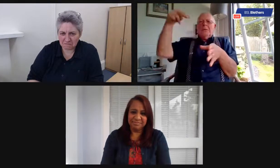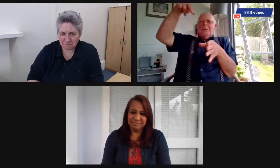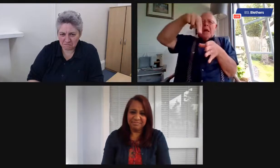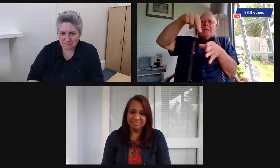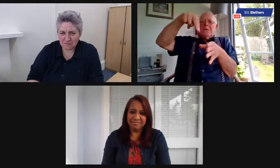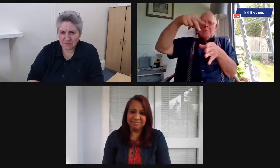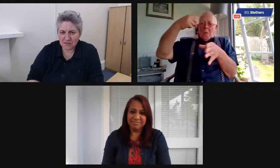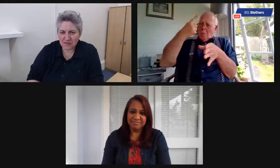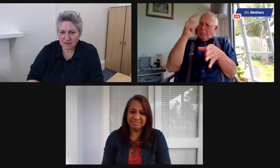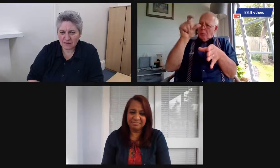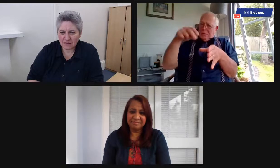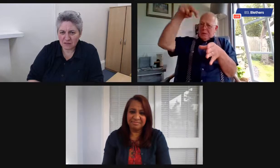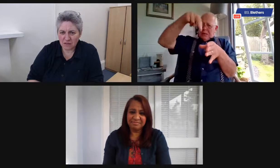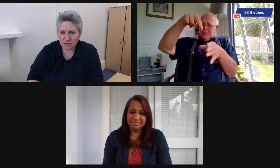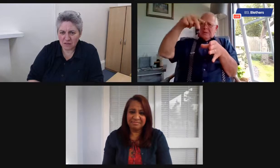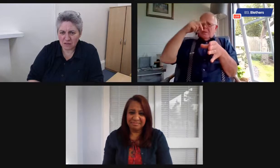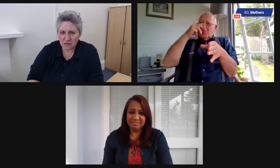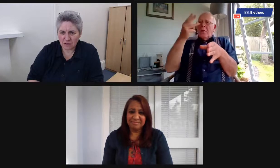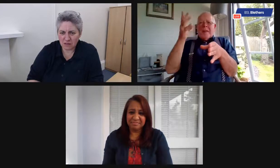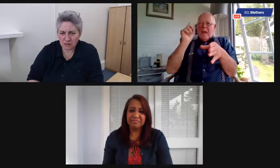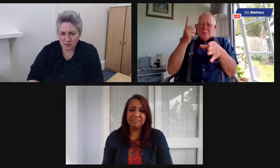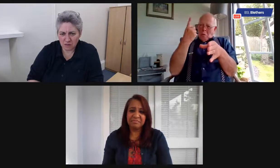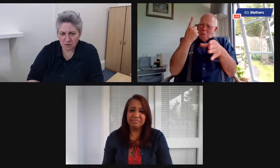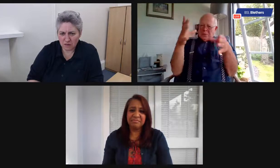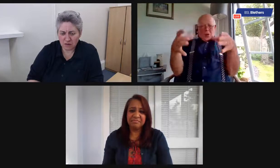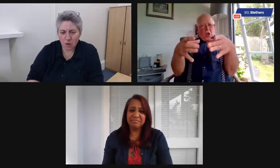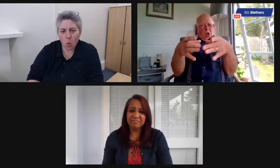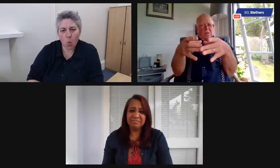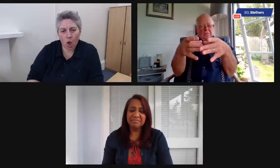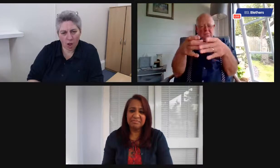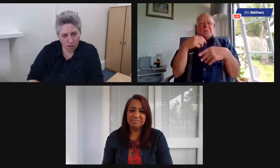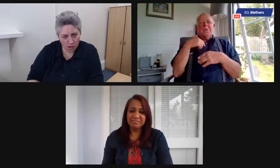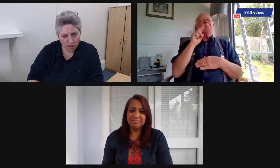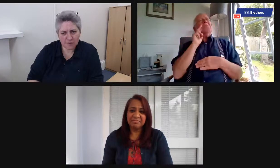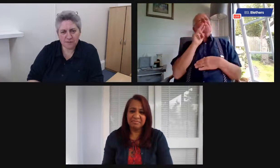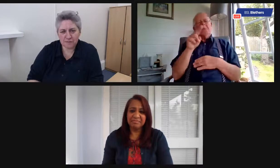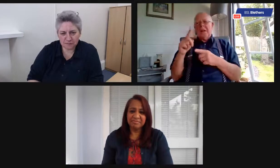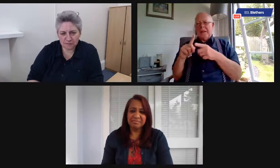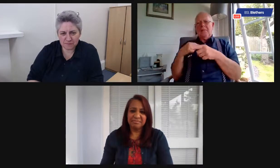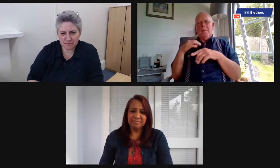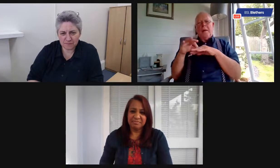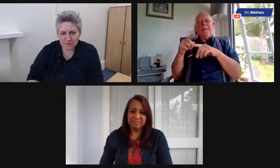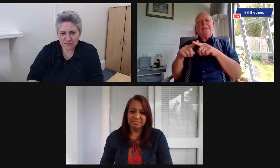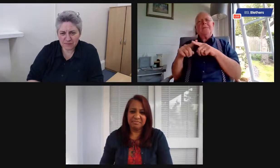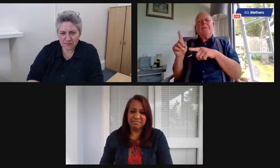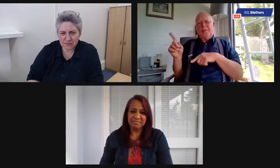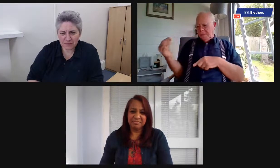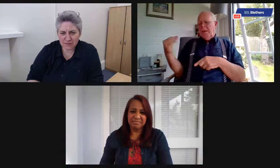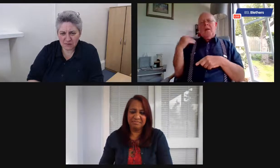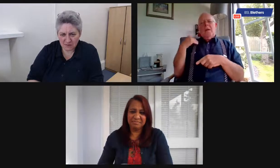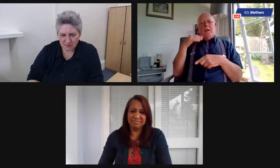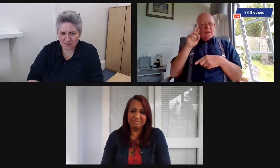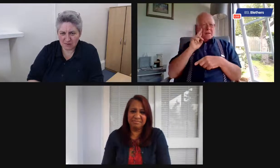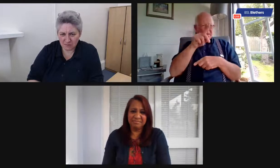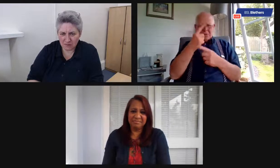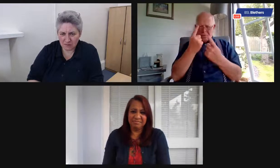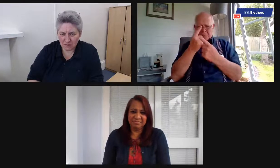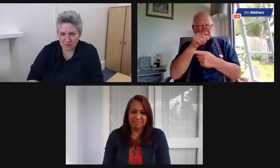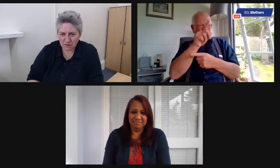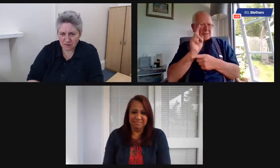like a little islet, a tiny island. You could only enough to have like one person standing on it. It was this tiny little piece of land. And the